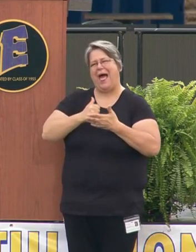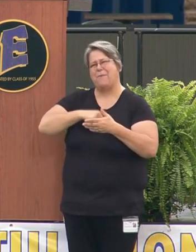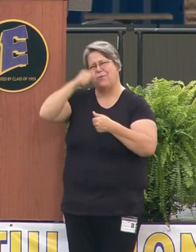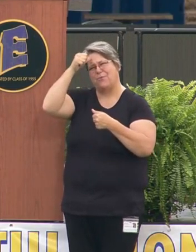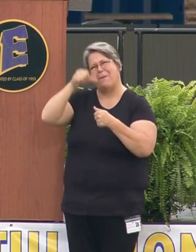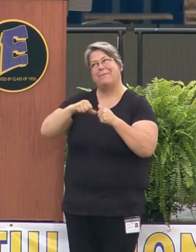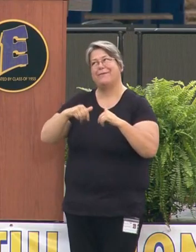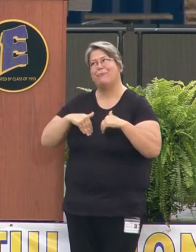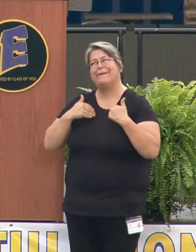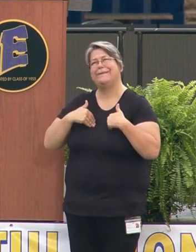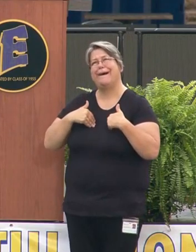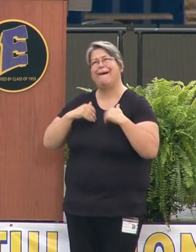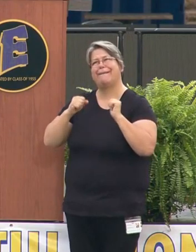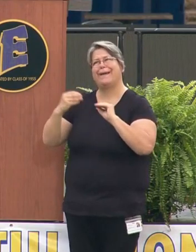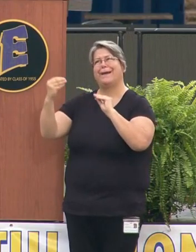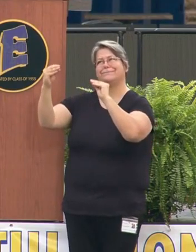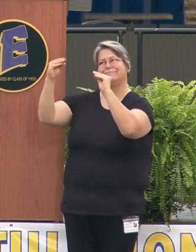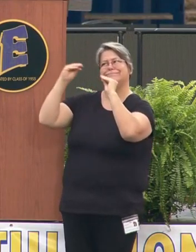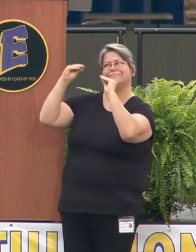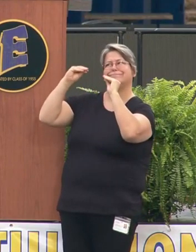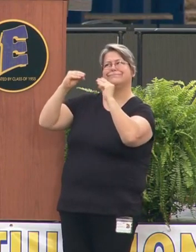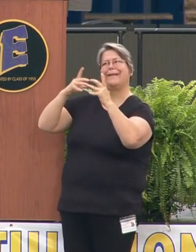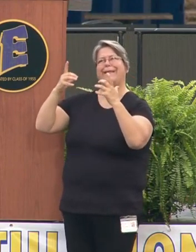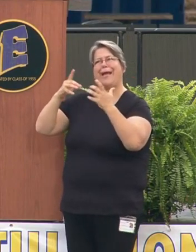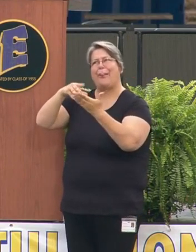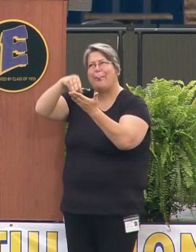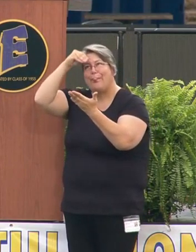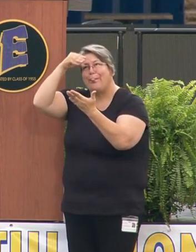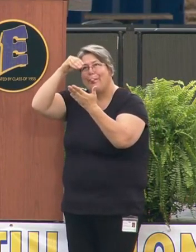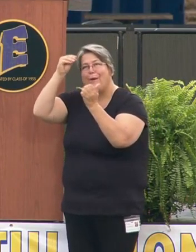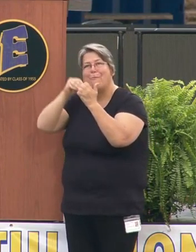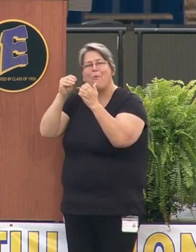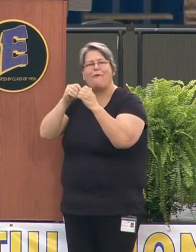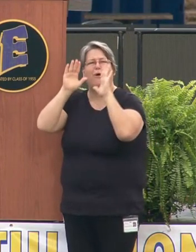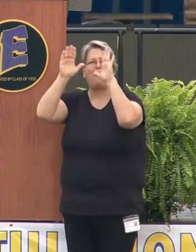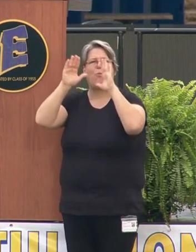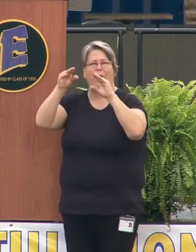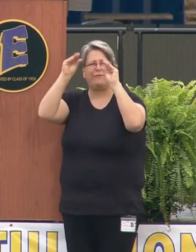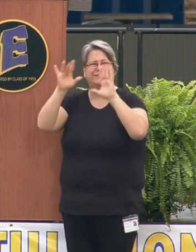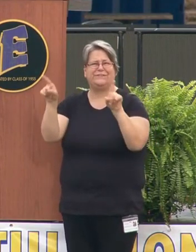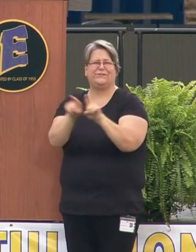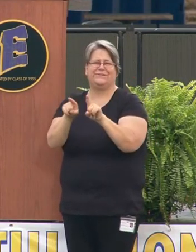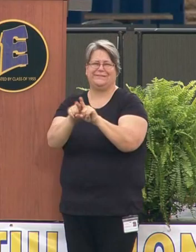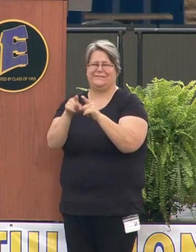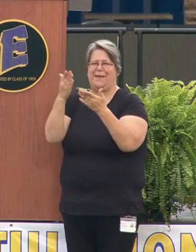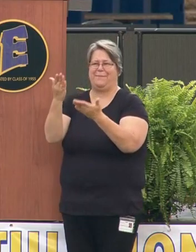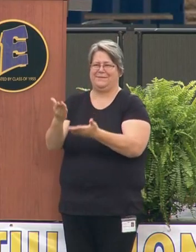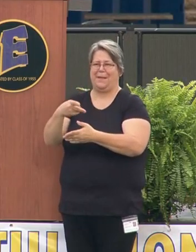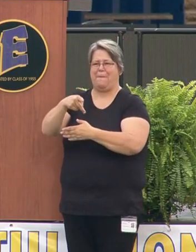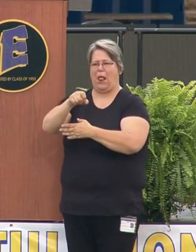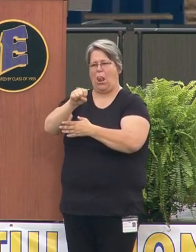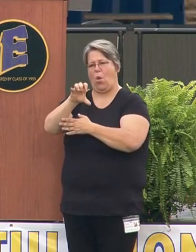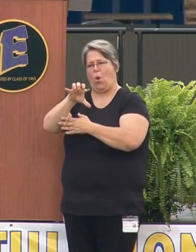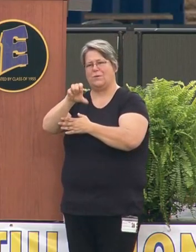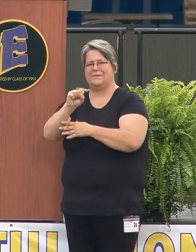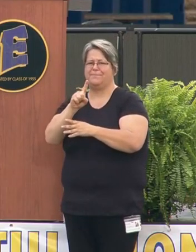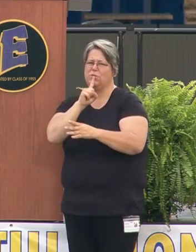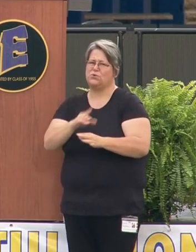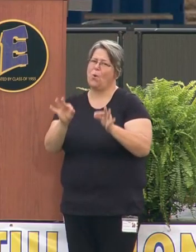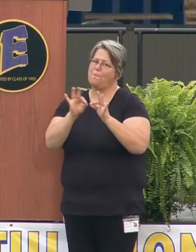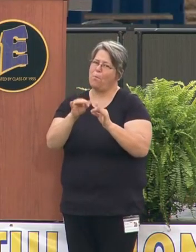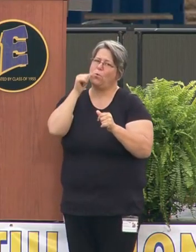young and impressionable, and that we still have a lot to learn from inspirational people such as Mrs. Pelosi. This is something very important